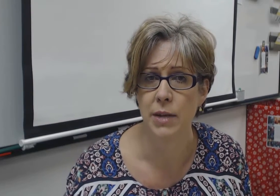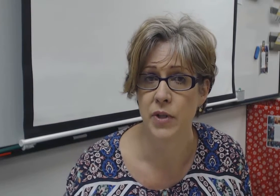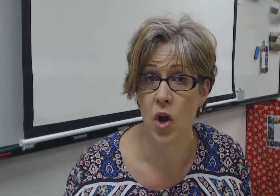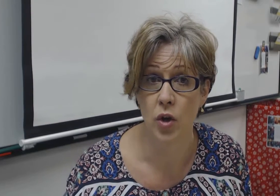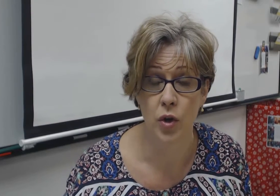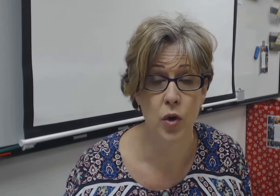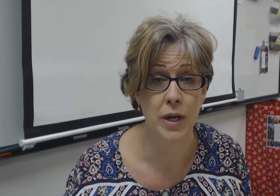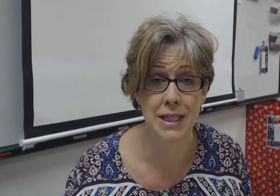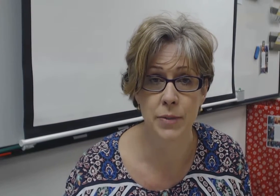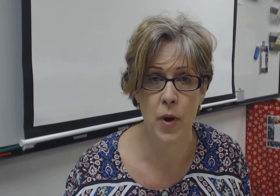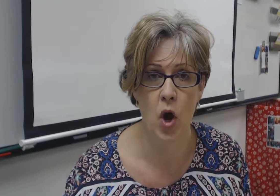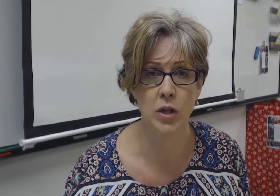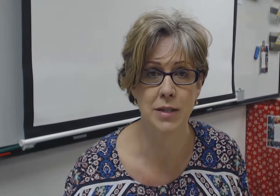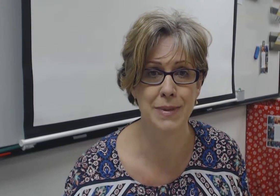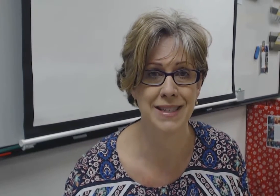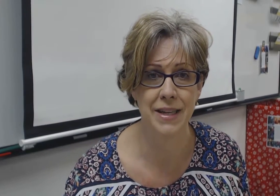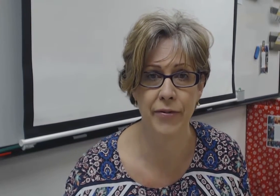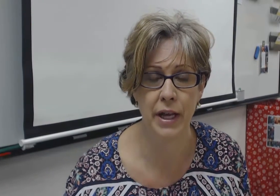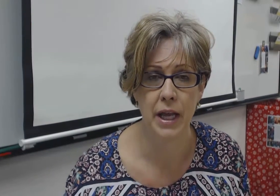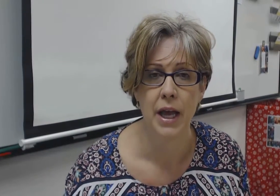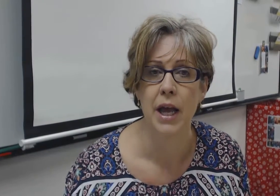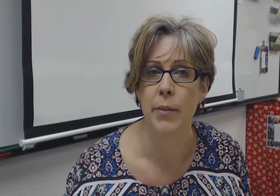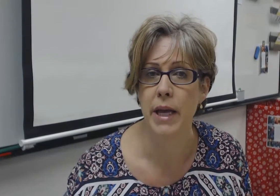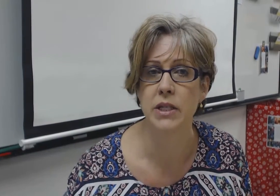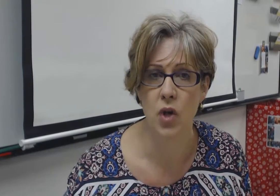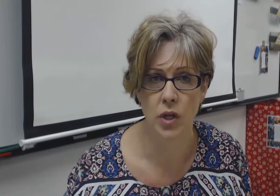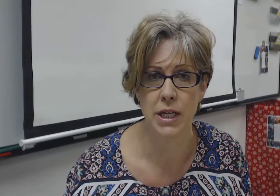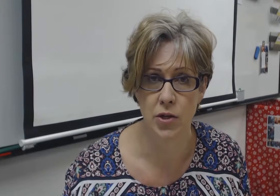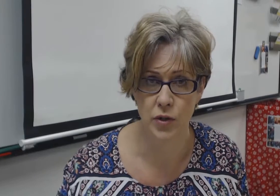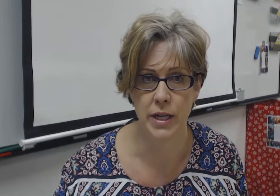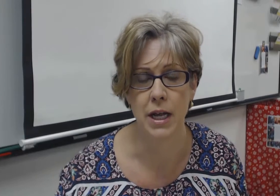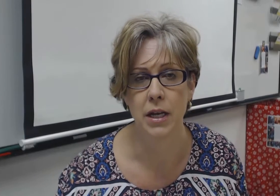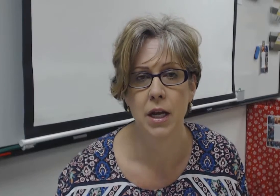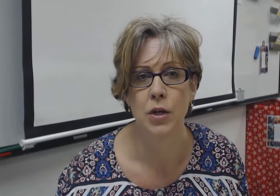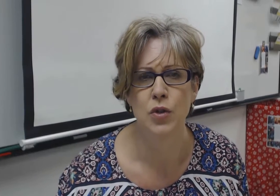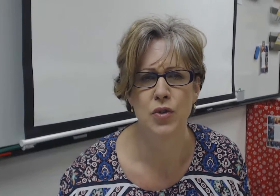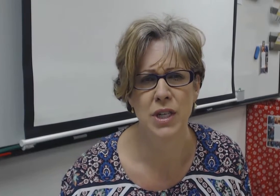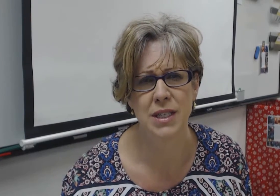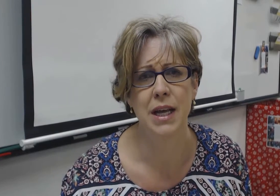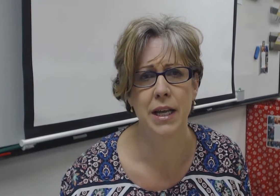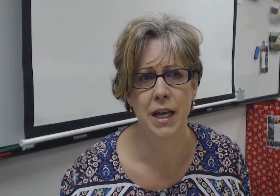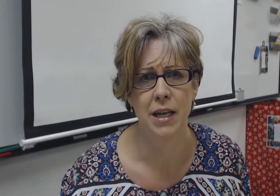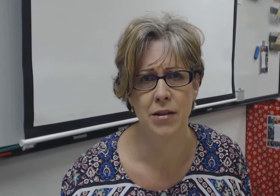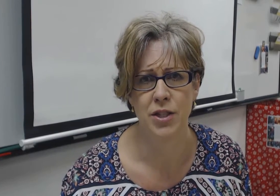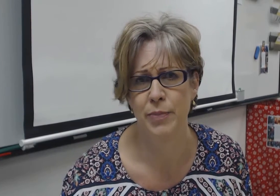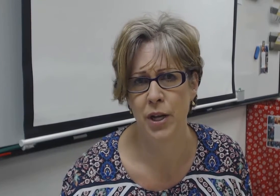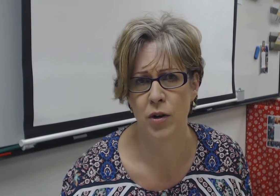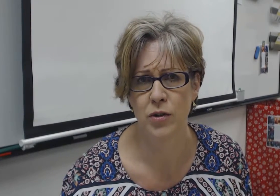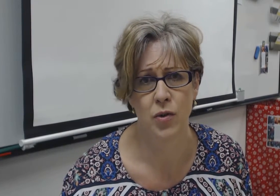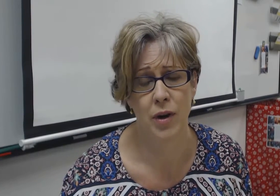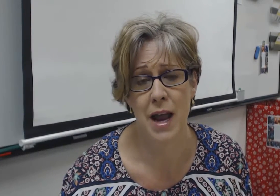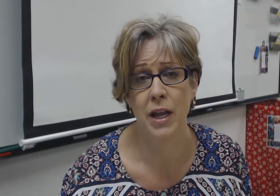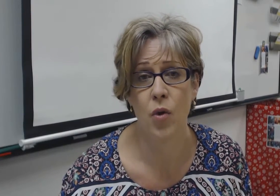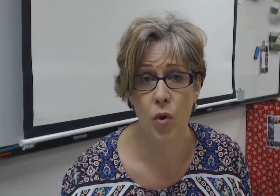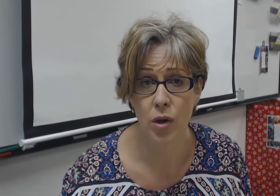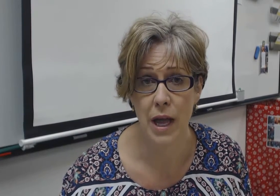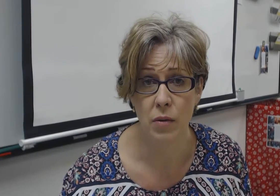shapes aren't crisp, aren't specific, it makes it hard to understand. So just like English speakers or any oral